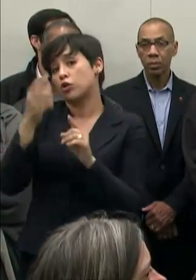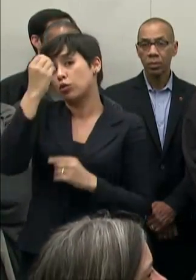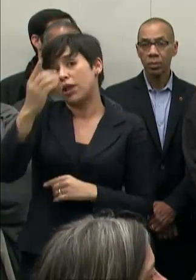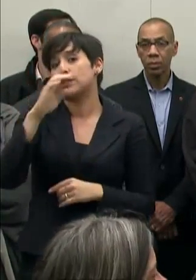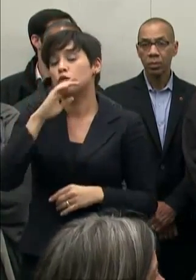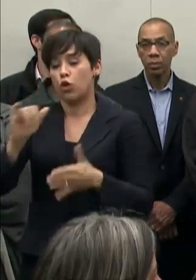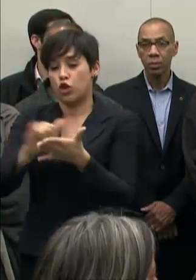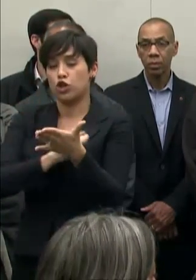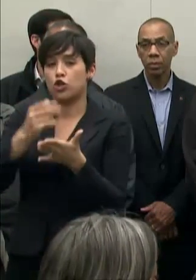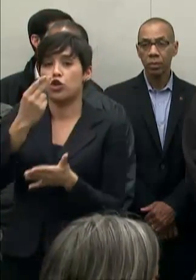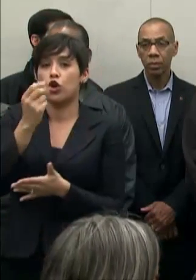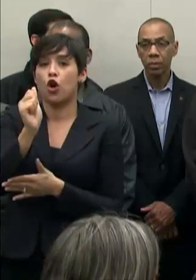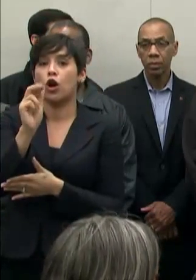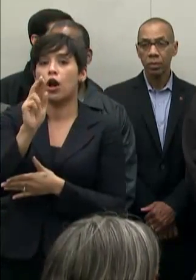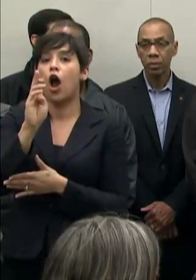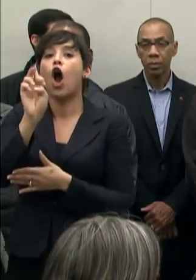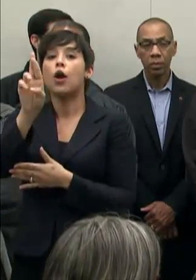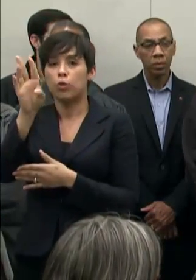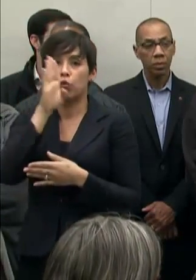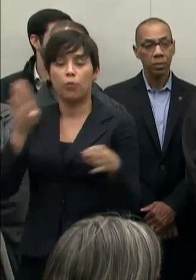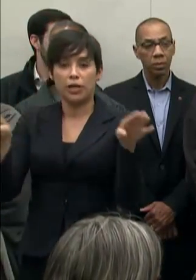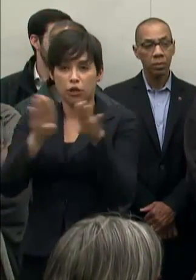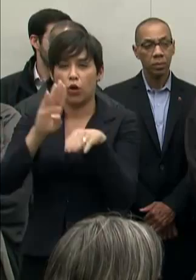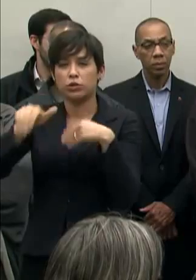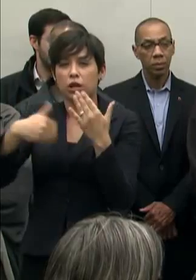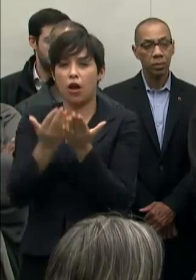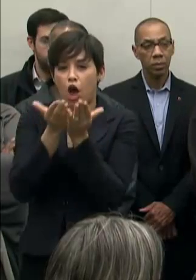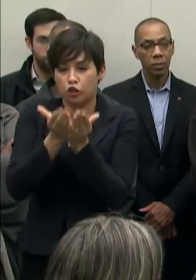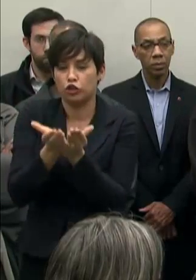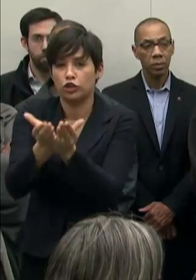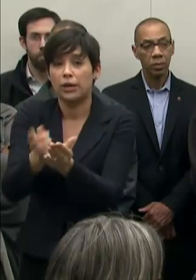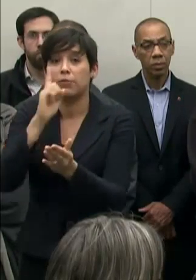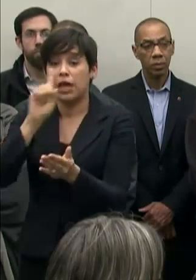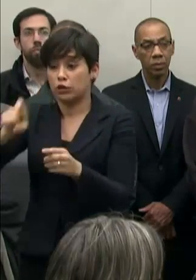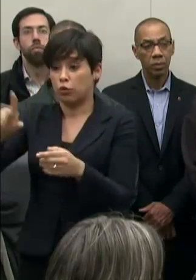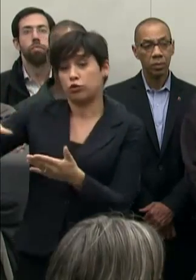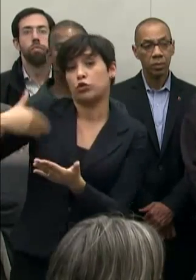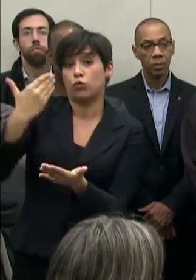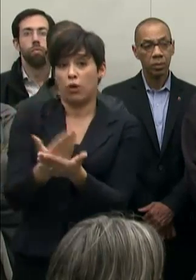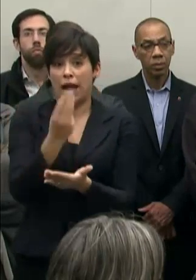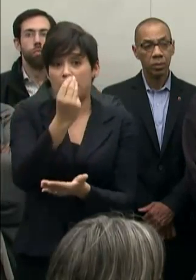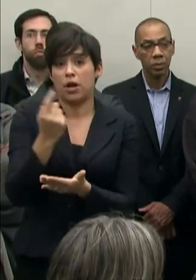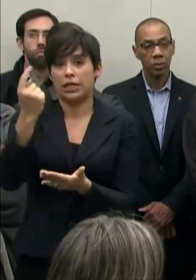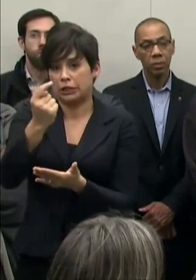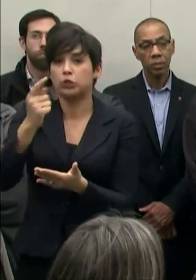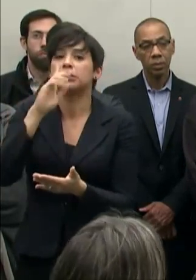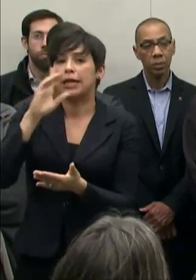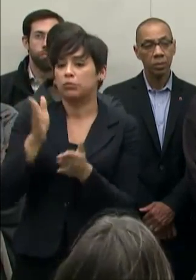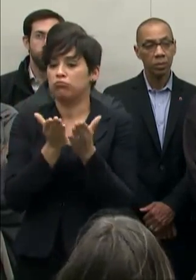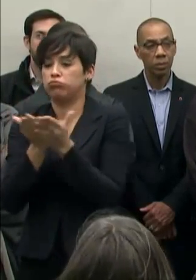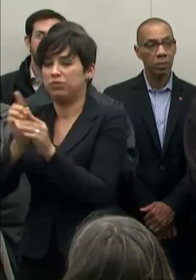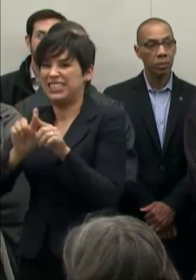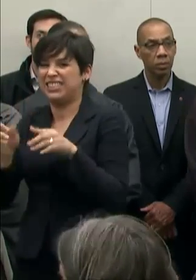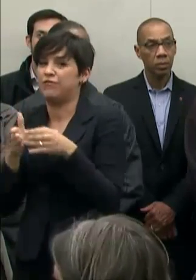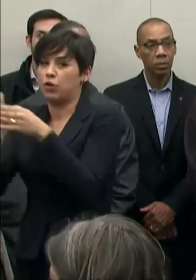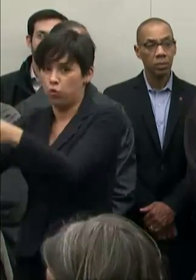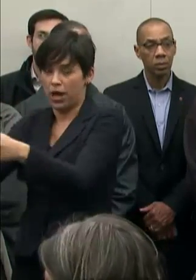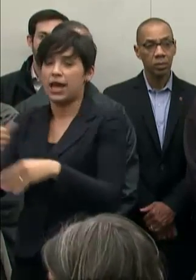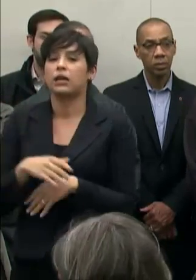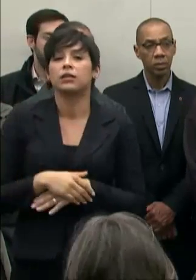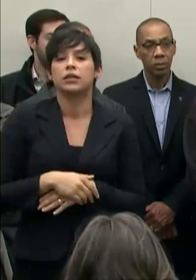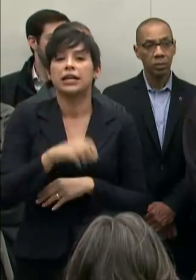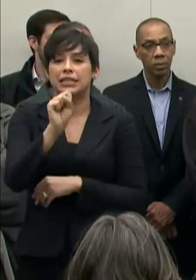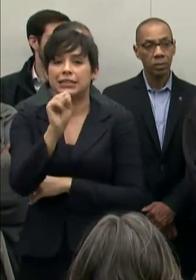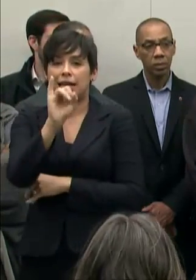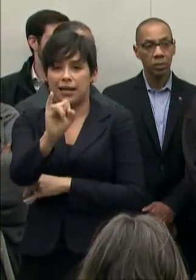tonight, and all cruise ships originally scheduled for arrival Monday and Tuesday have been diverted. The Staten Island Ferry will operate